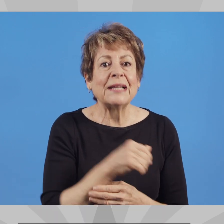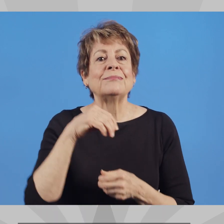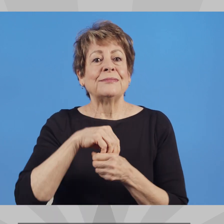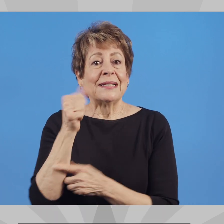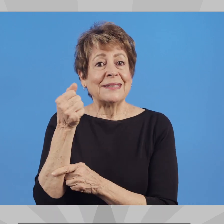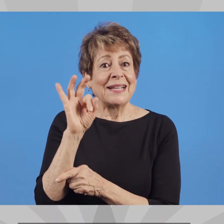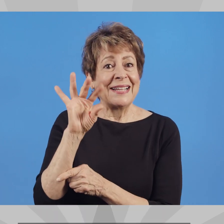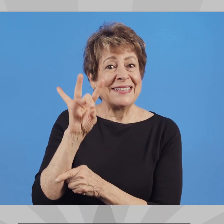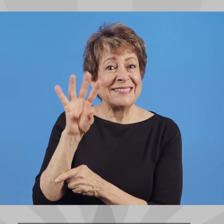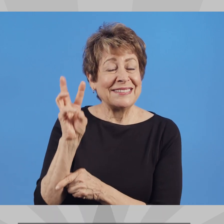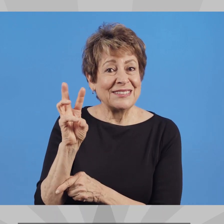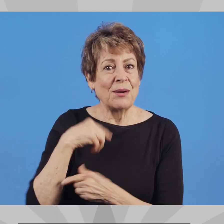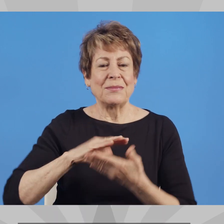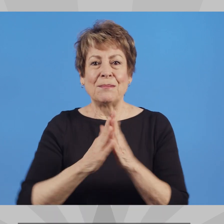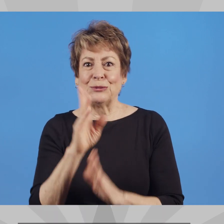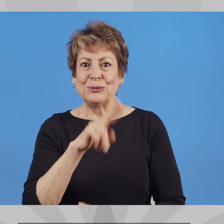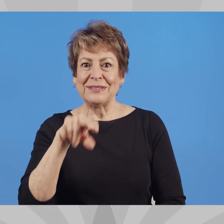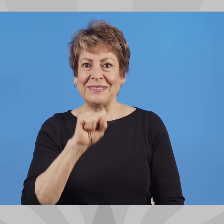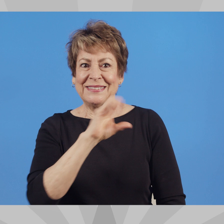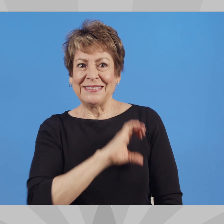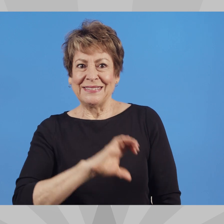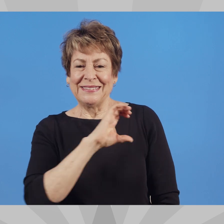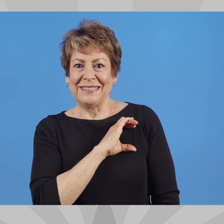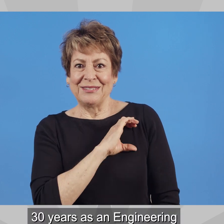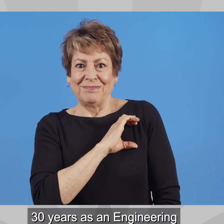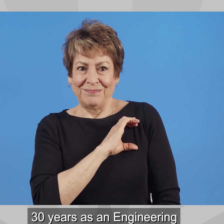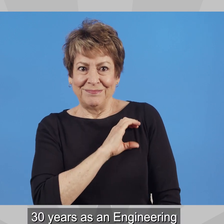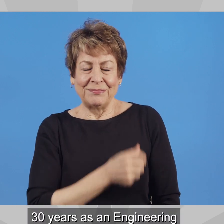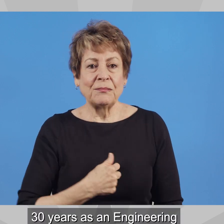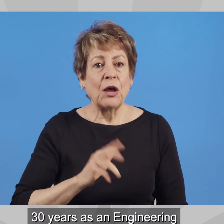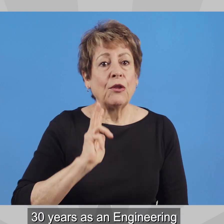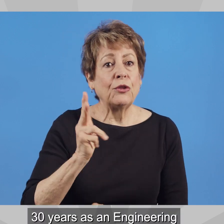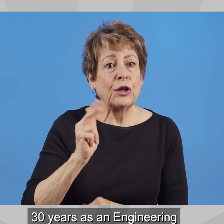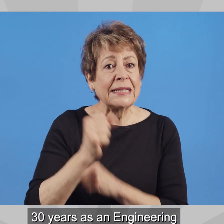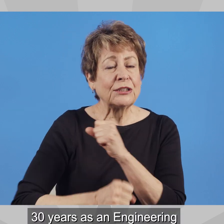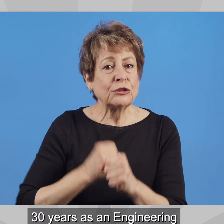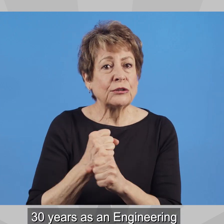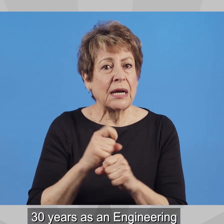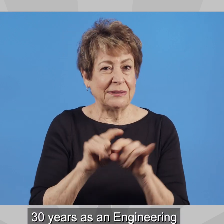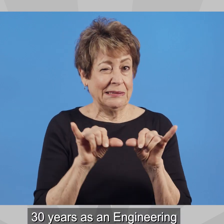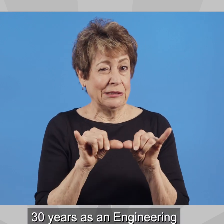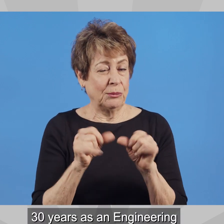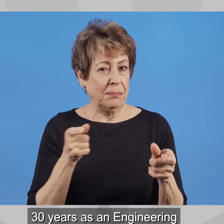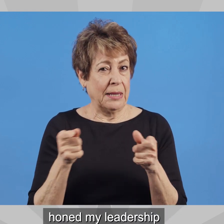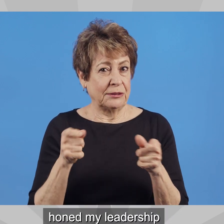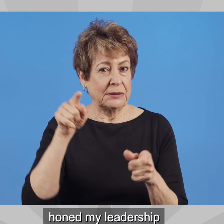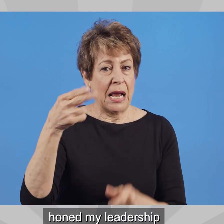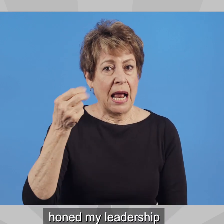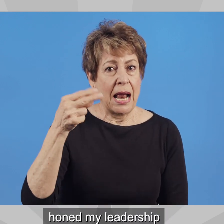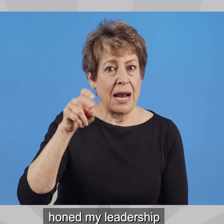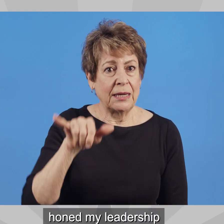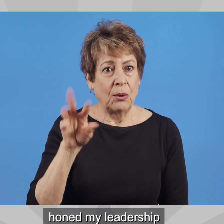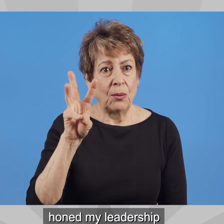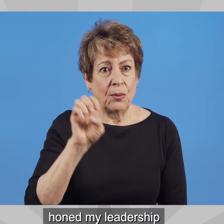In 1986, I became a U.S. citizen. 30 years as an engineering manager with Honeywell honed